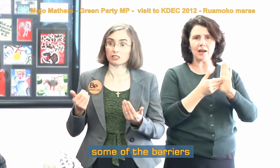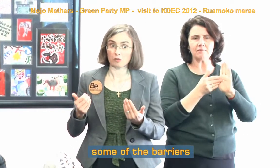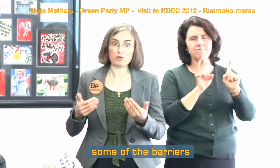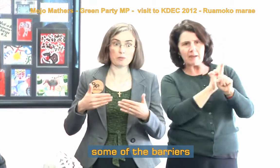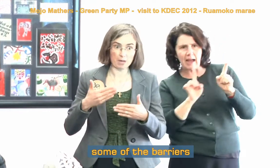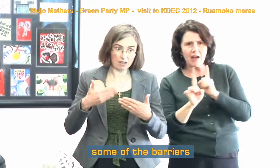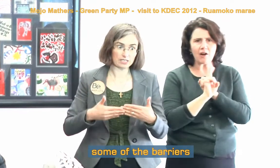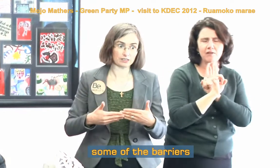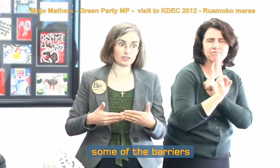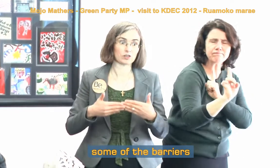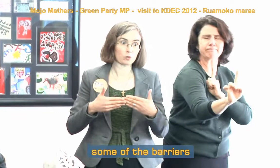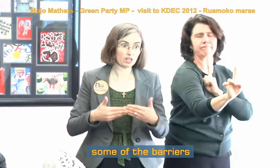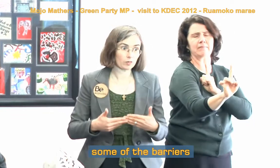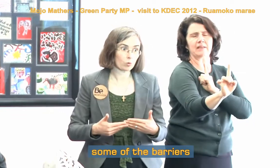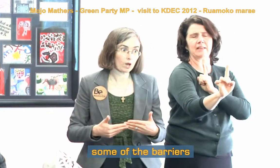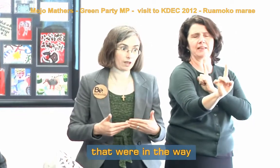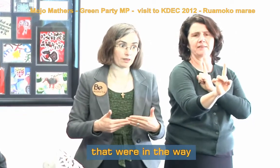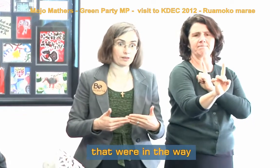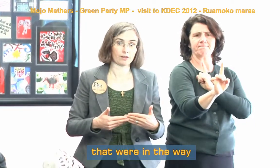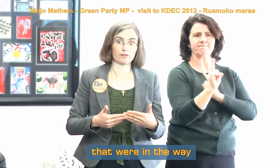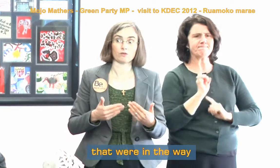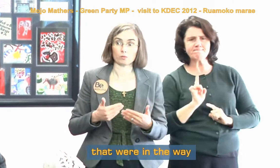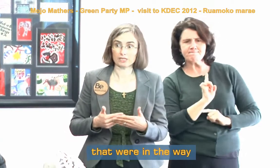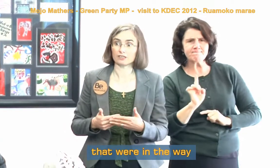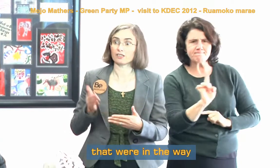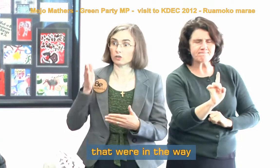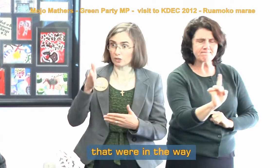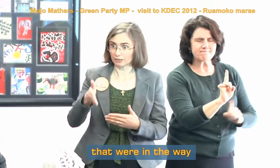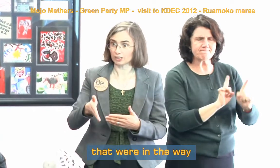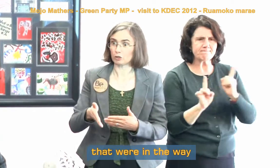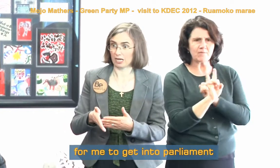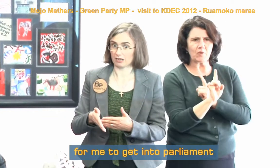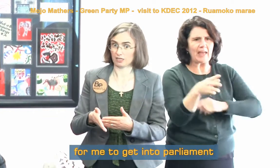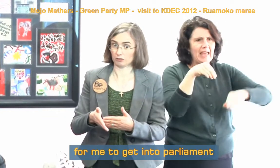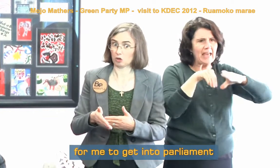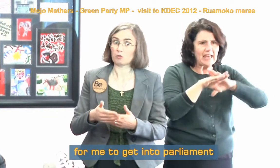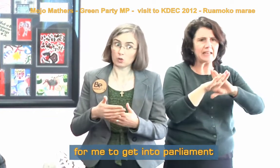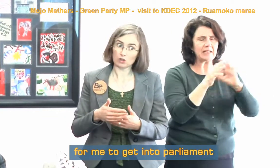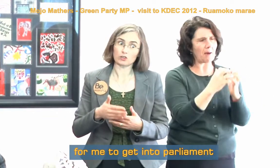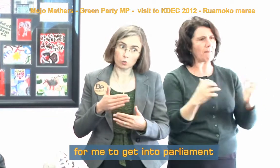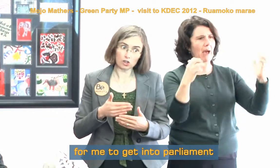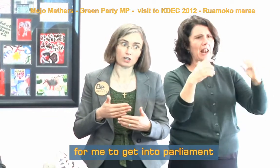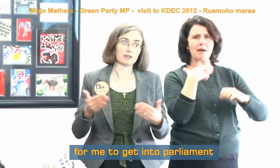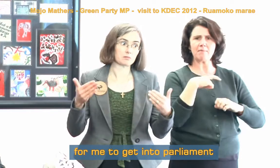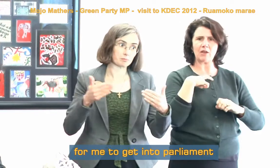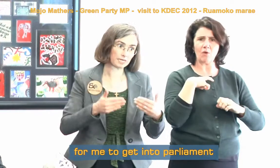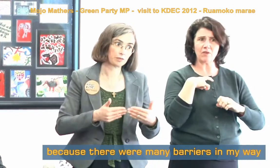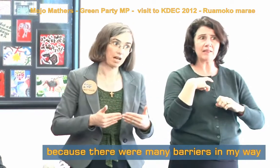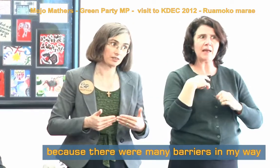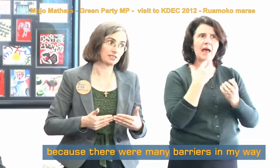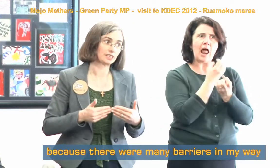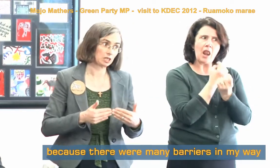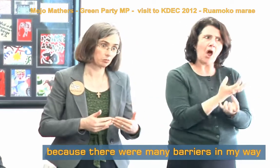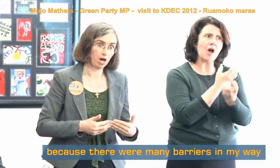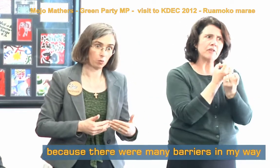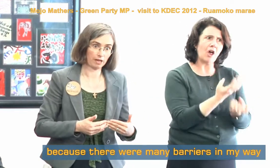some of the barriers that were in the way for me to get into parliament, because there were many